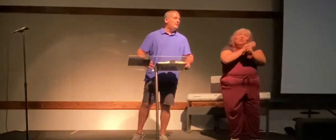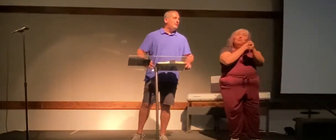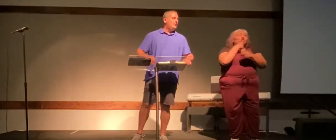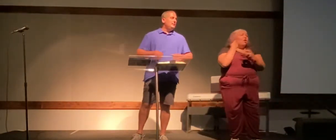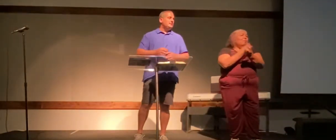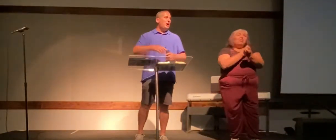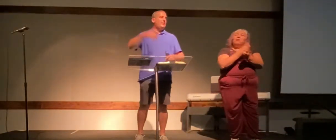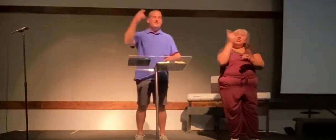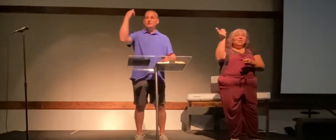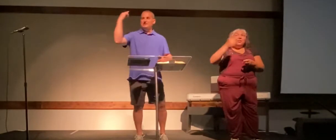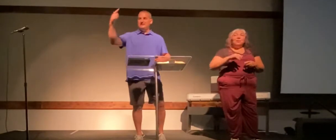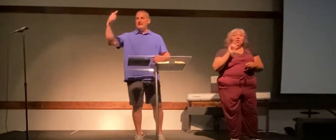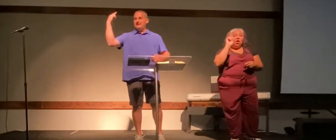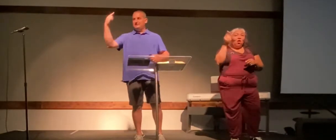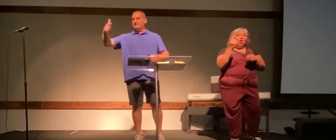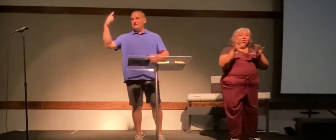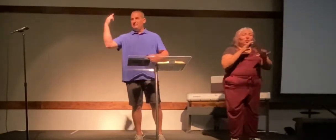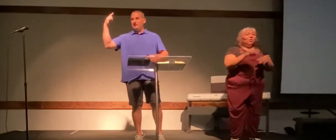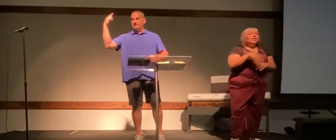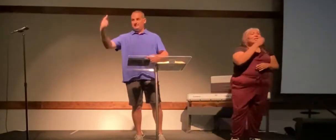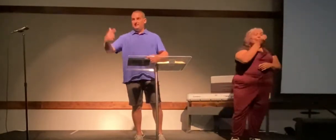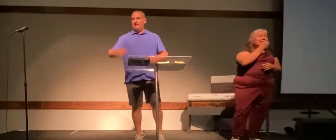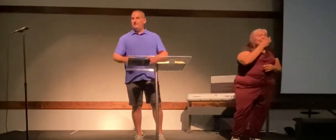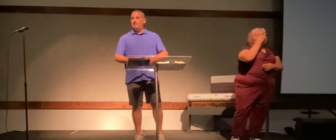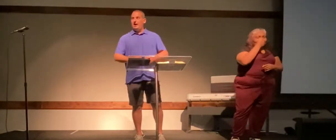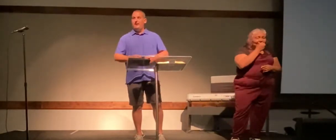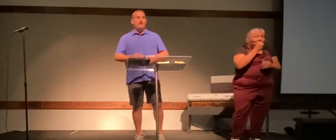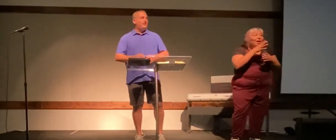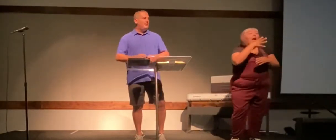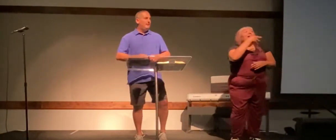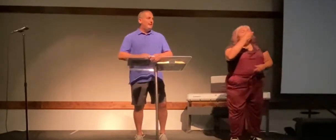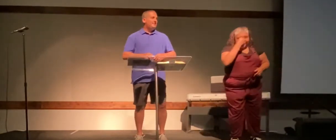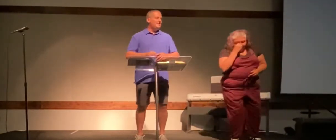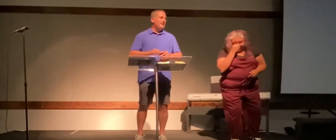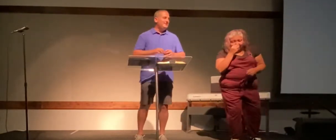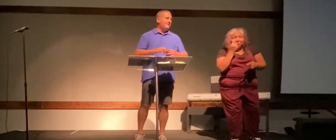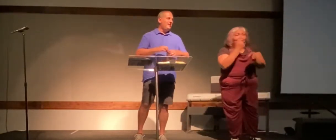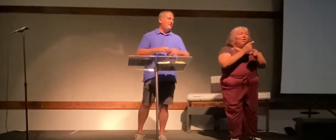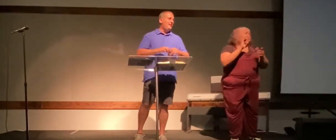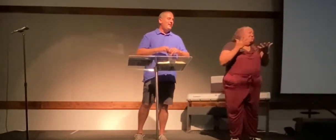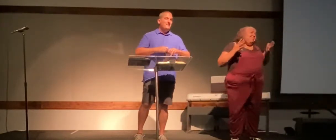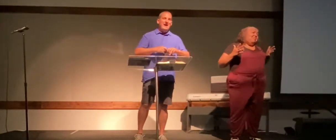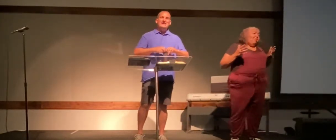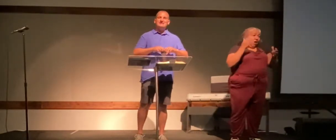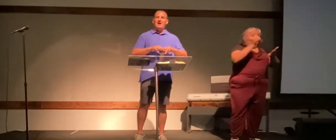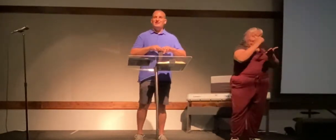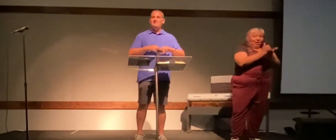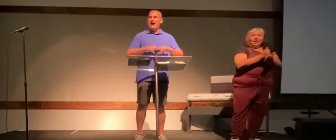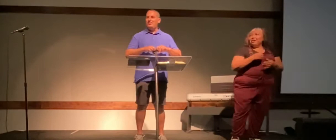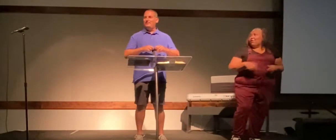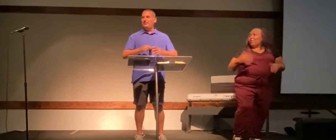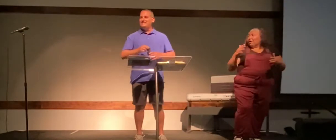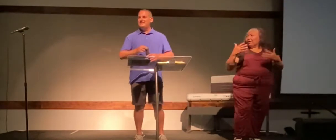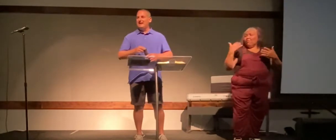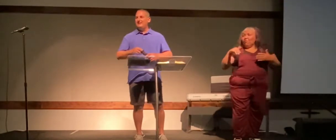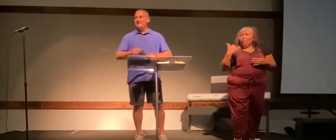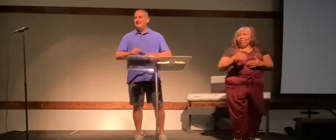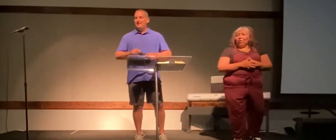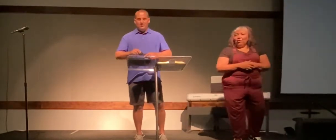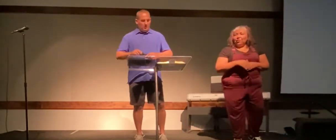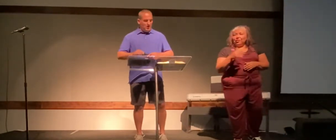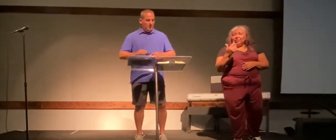all. Because all they do is eat and sleep, right? That's what they do, amen? Man, that song is powerful, isn't